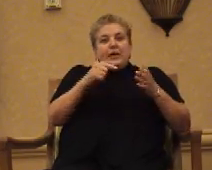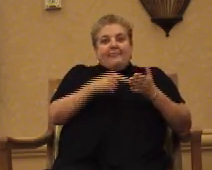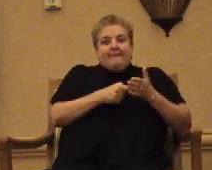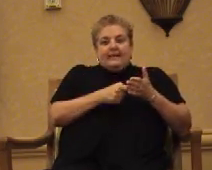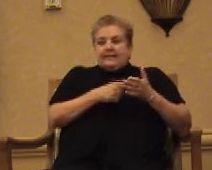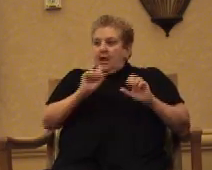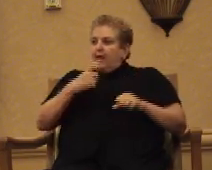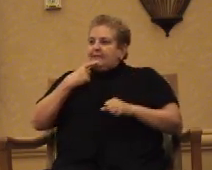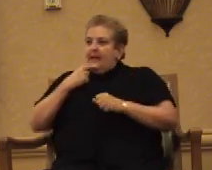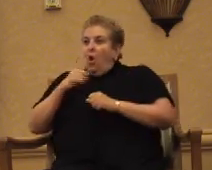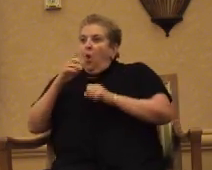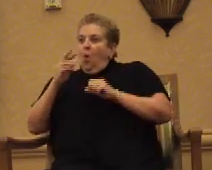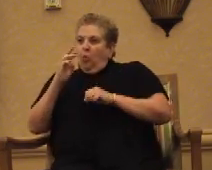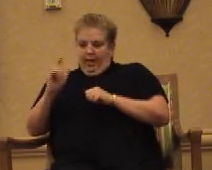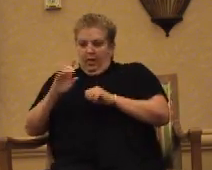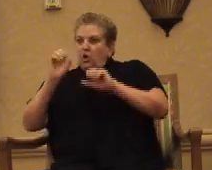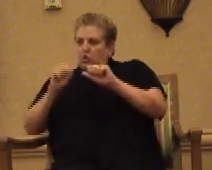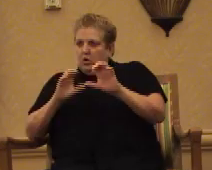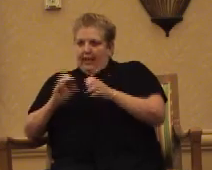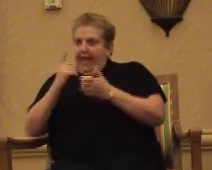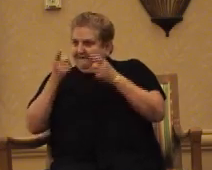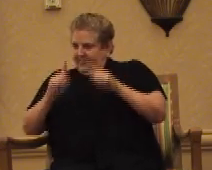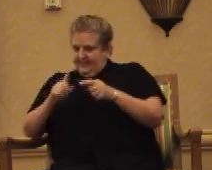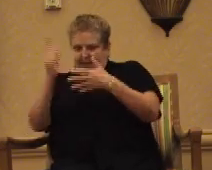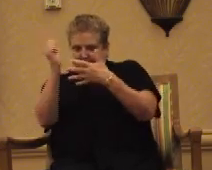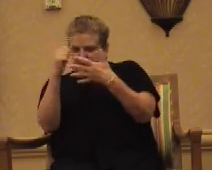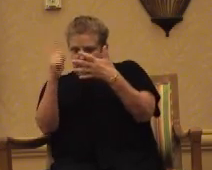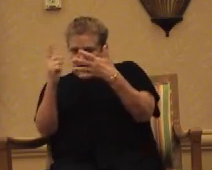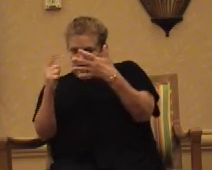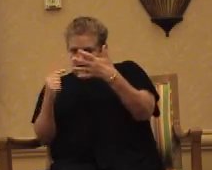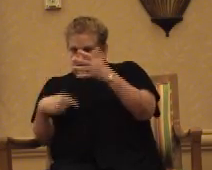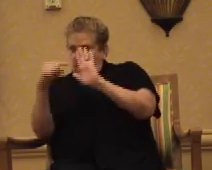could immediately give them all the bad scenarios.